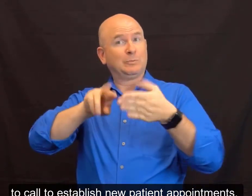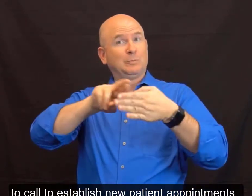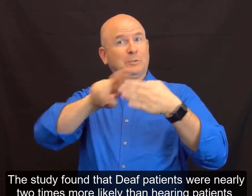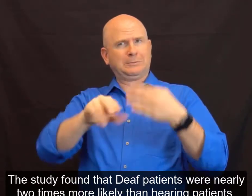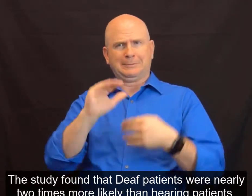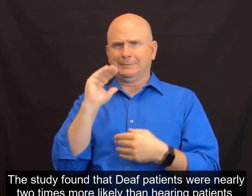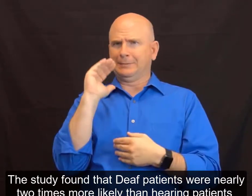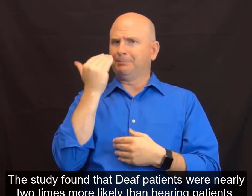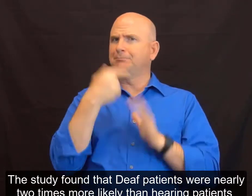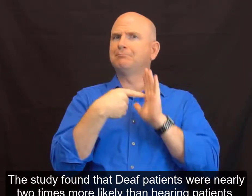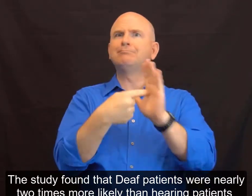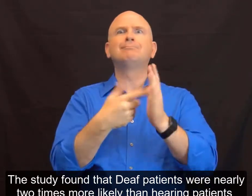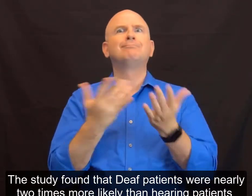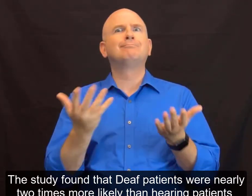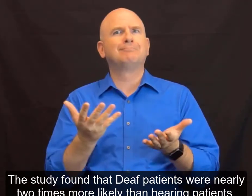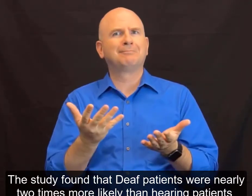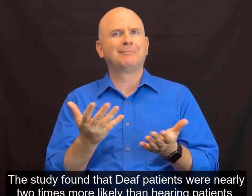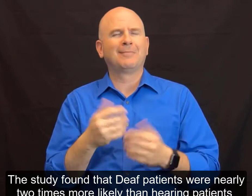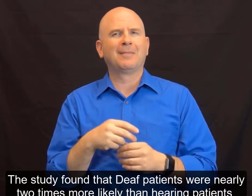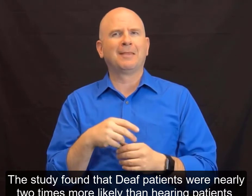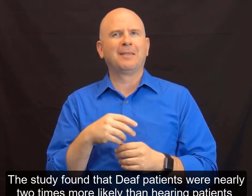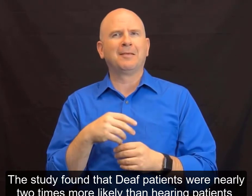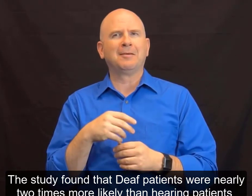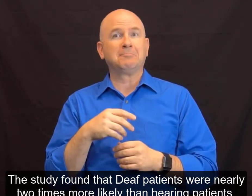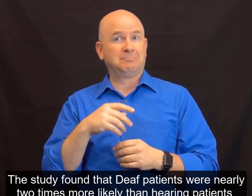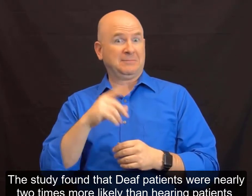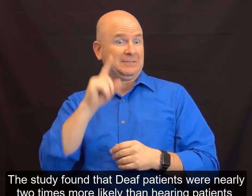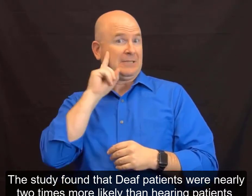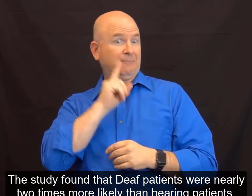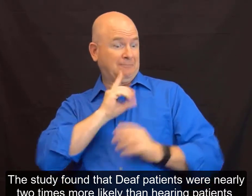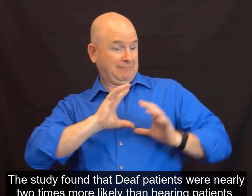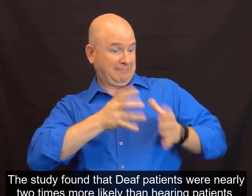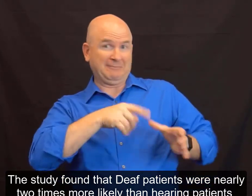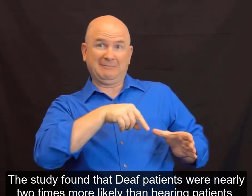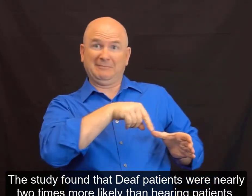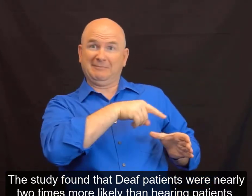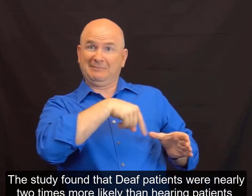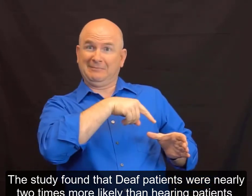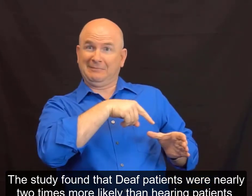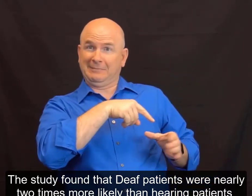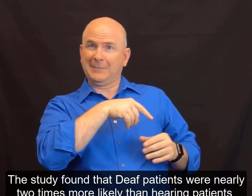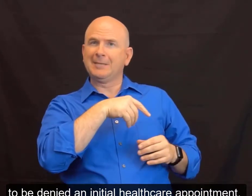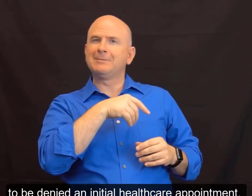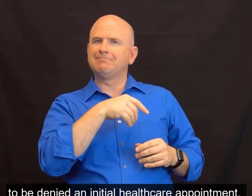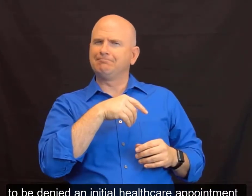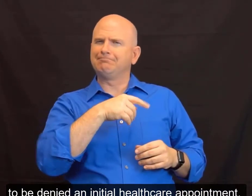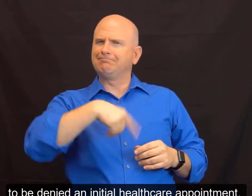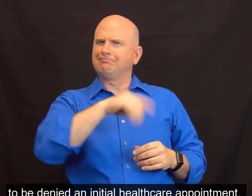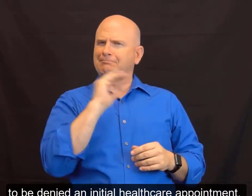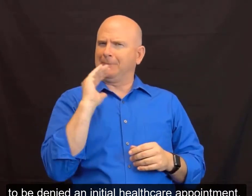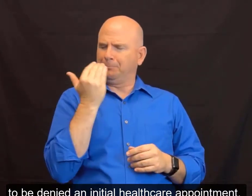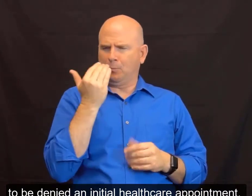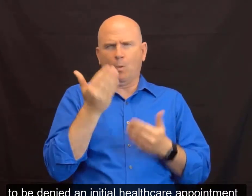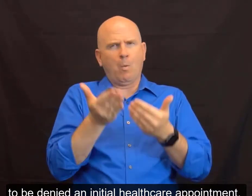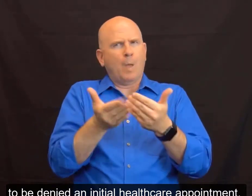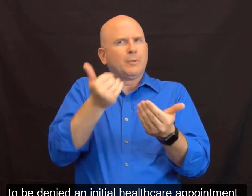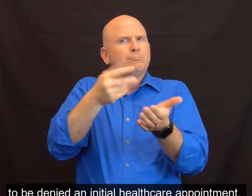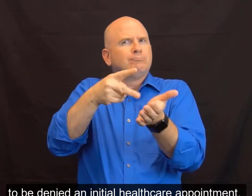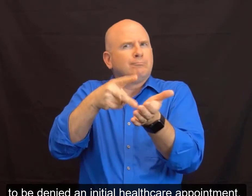The study found that deaf patients were nearly two times more likely than hearing patients to be denied an initial health care